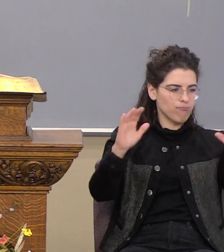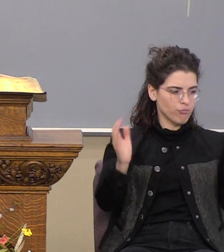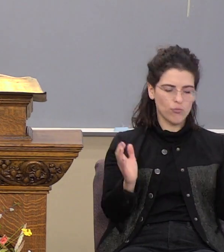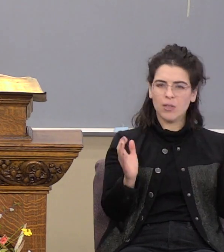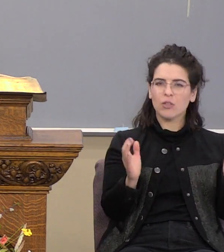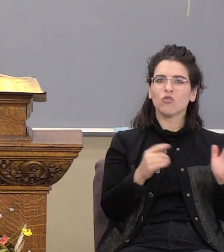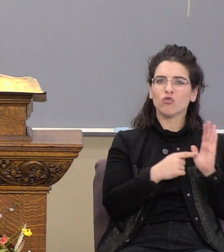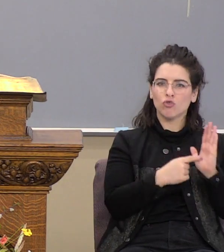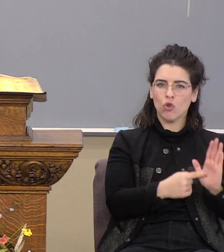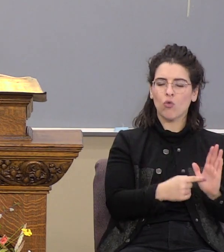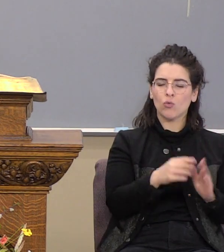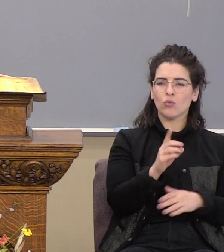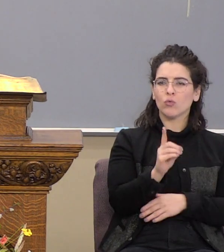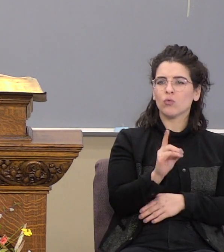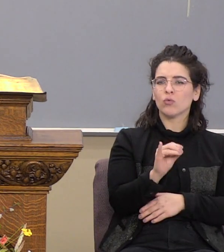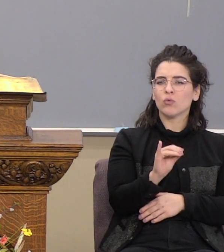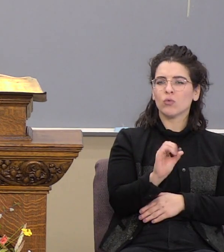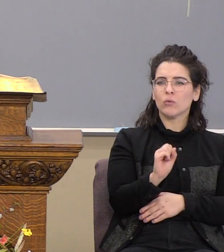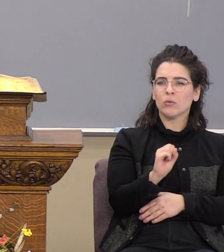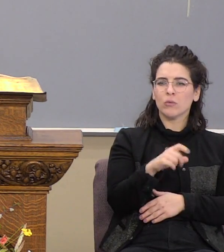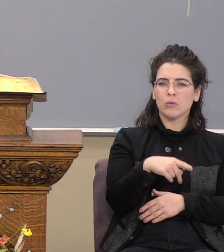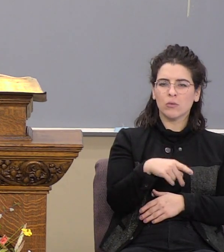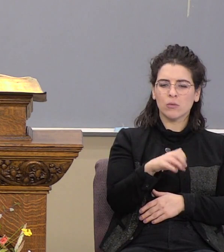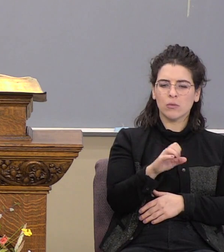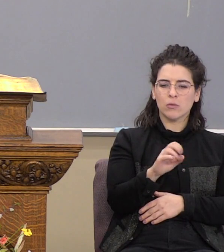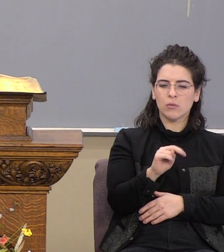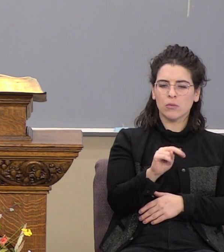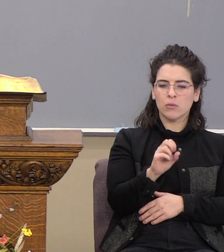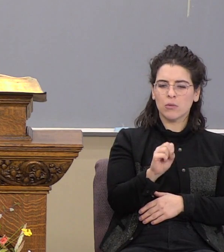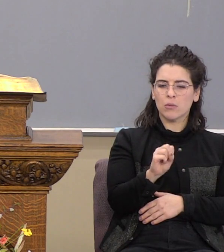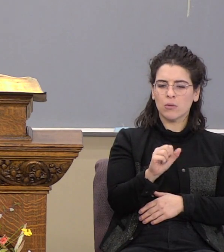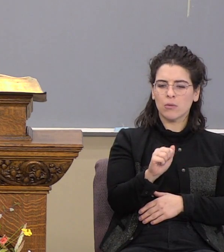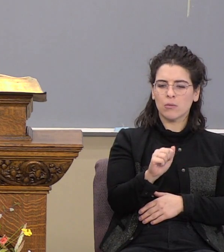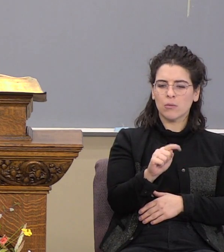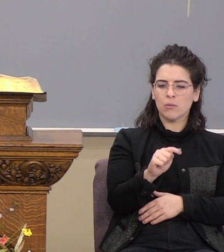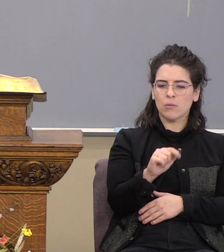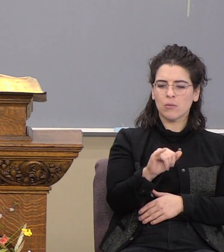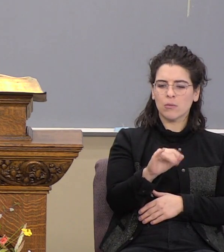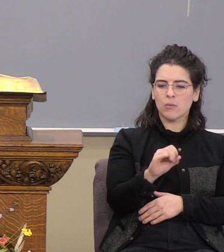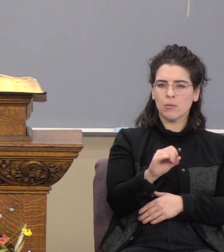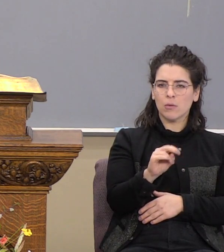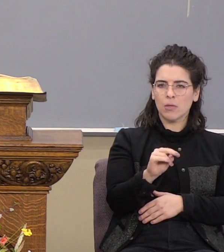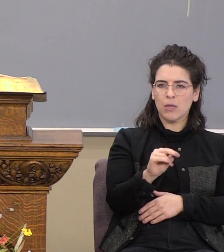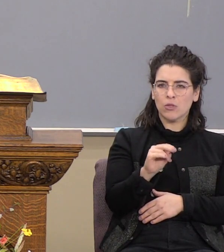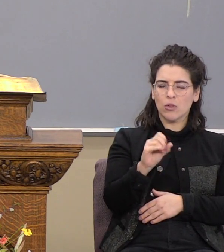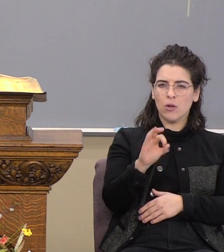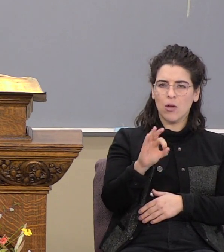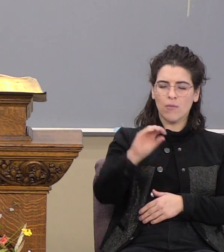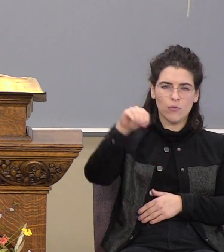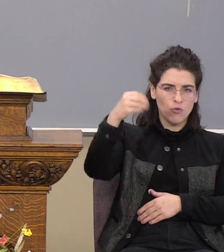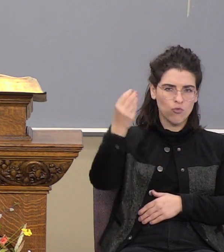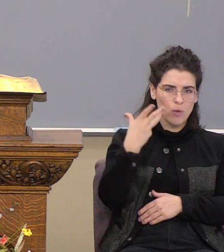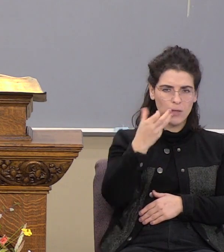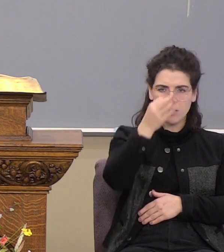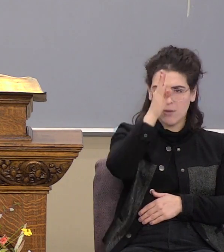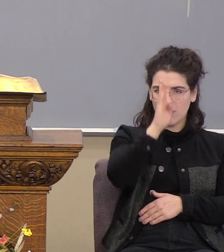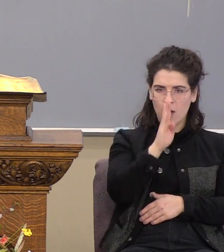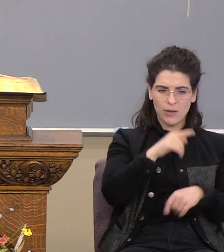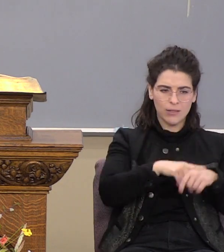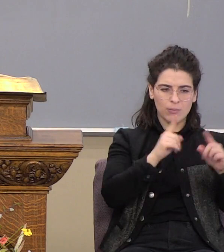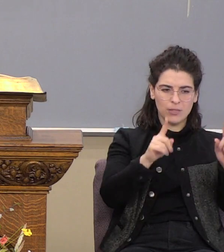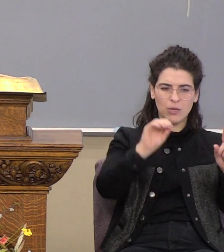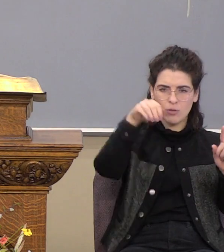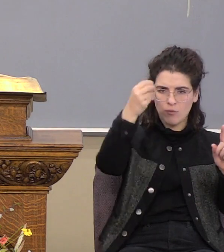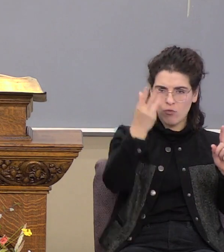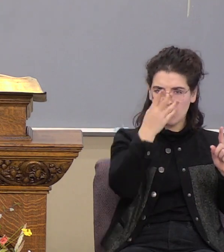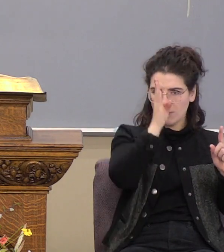symbolizes the dispensation of the grace of God, all right? We're in a parenthetical period of time in relationship